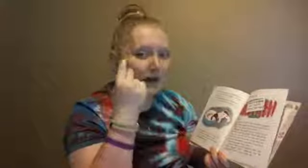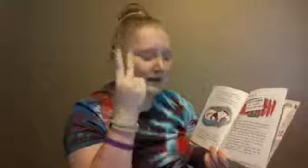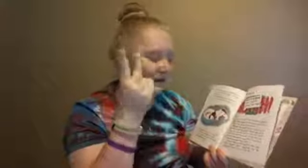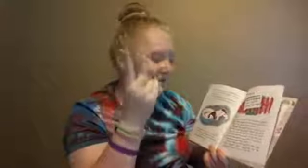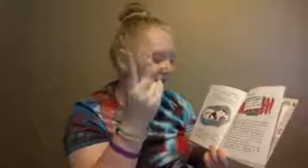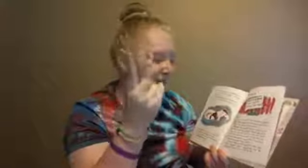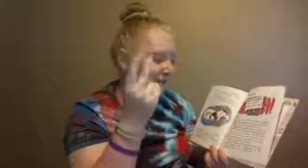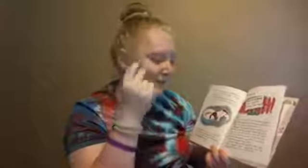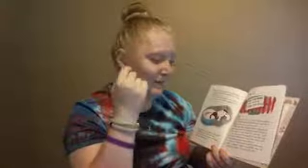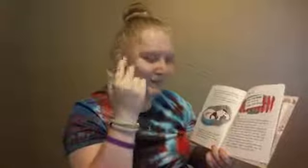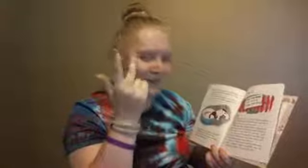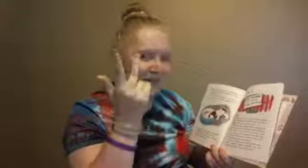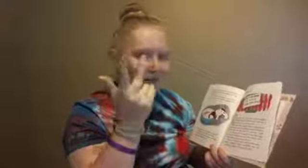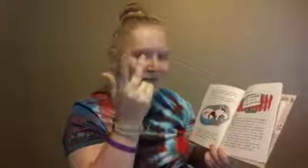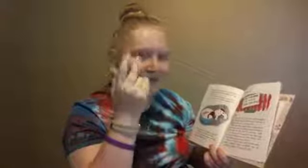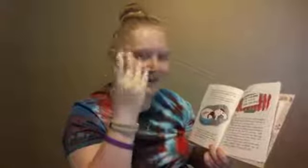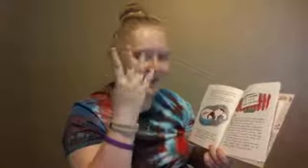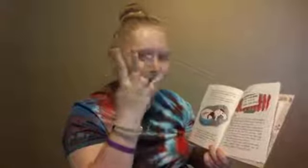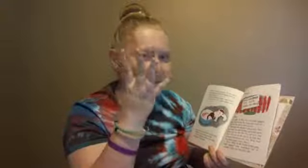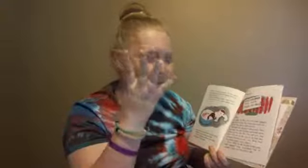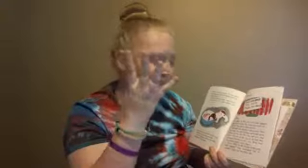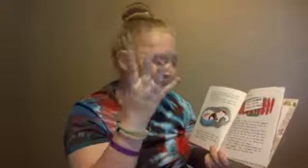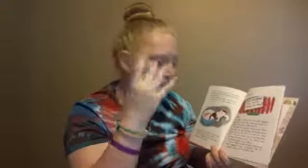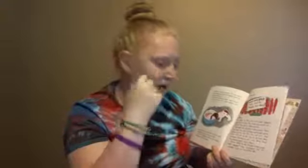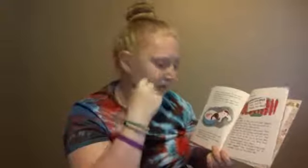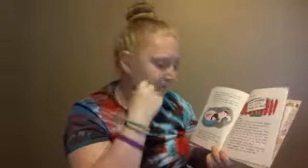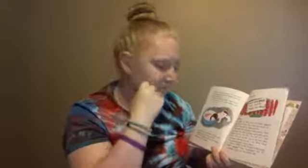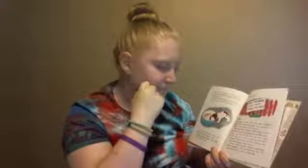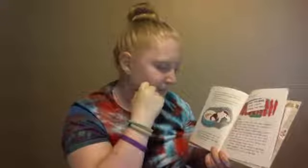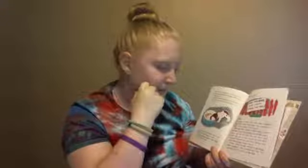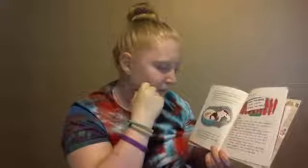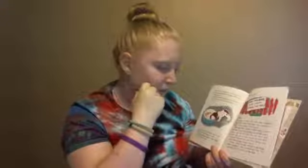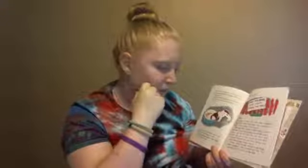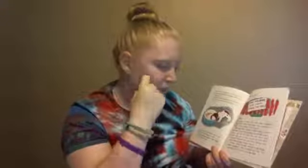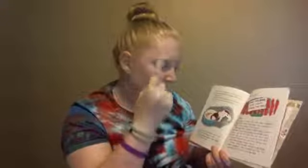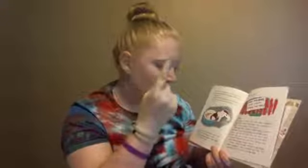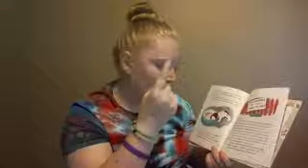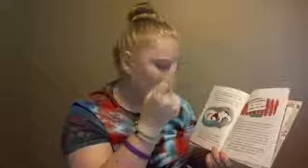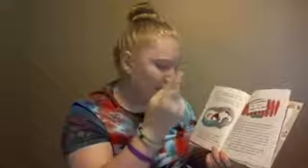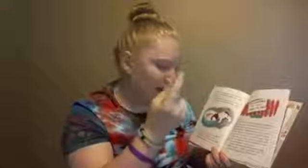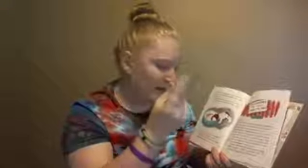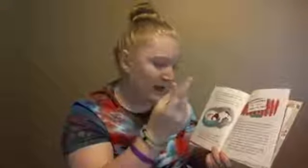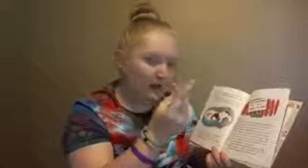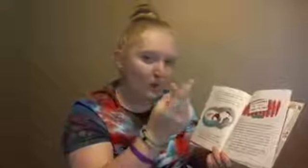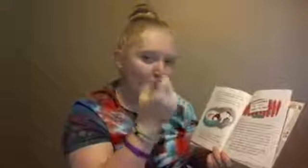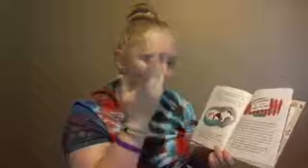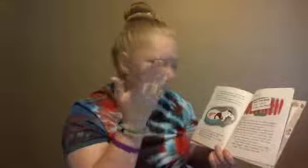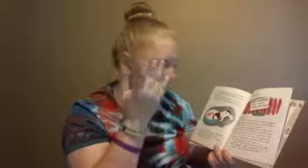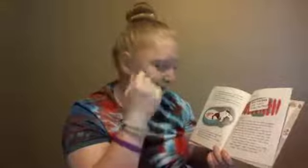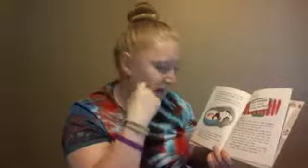1, 2, 3, 4. One little puppy wasn't